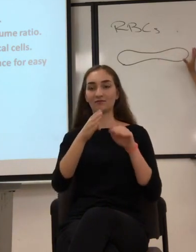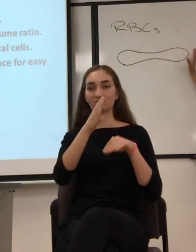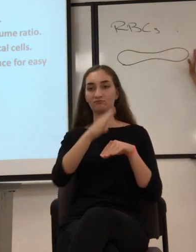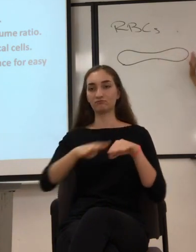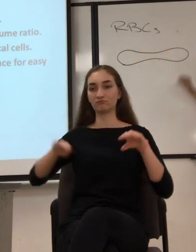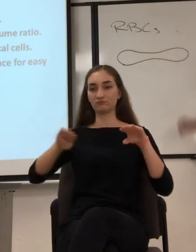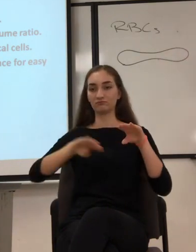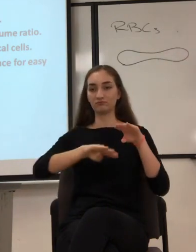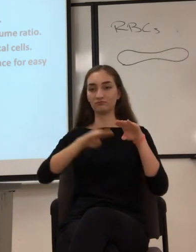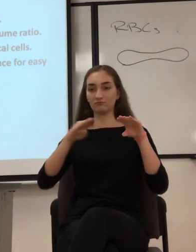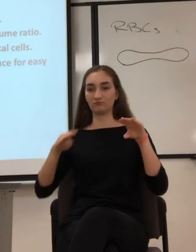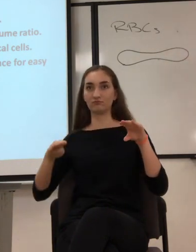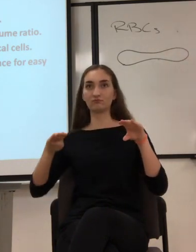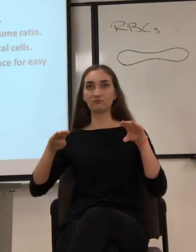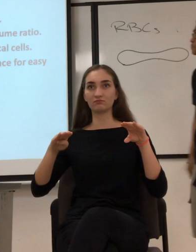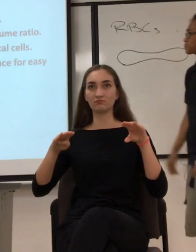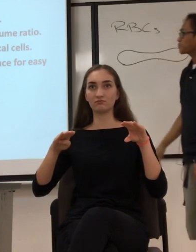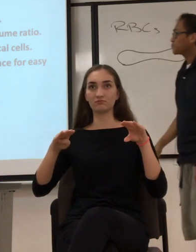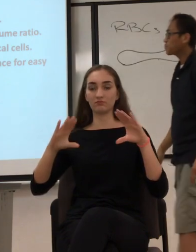flat like this.